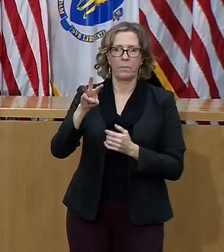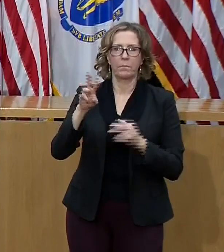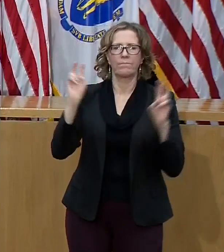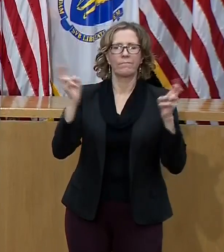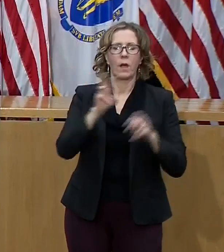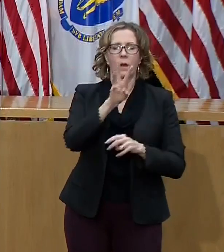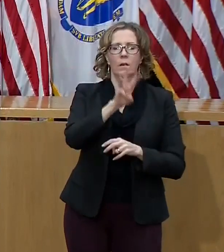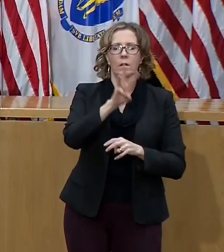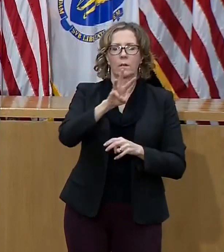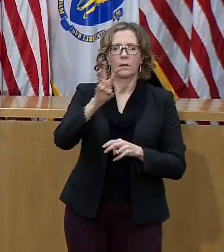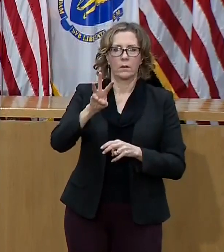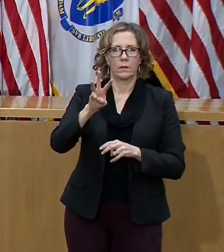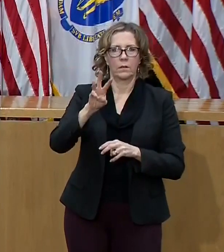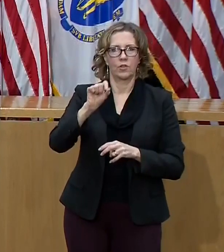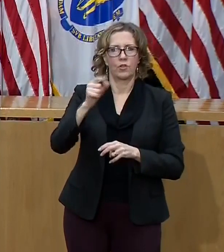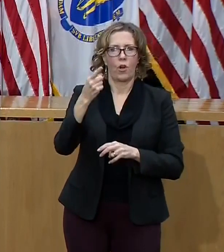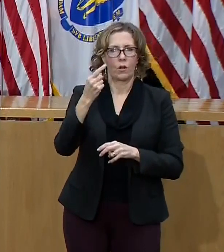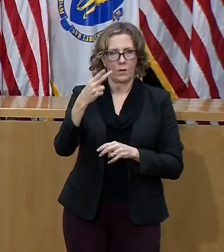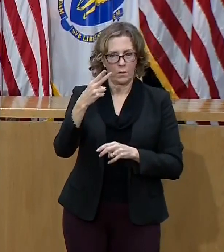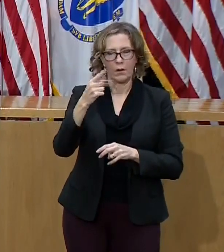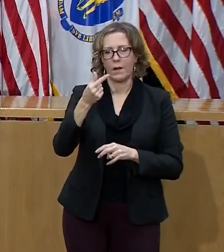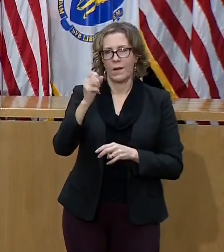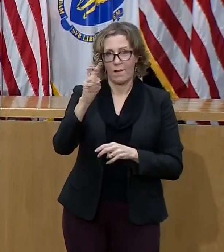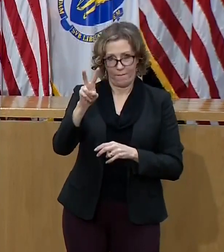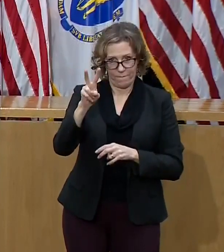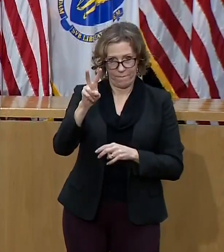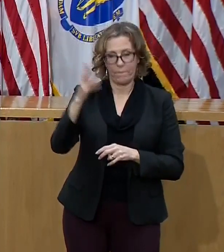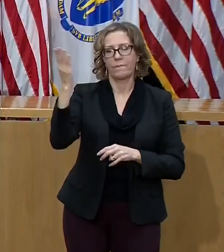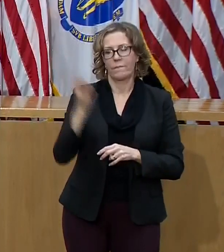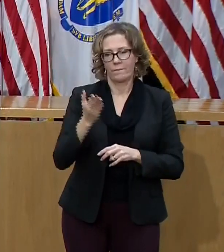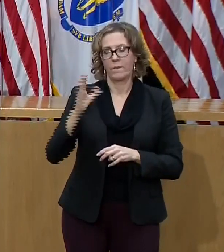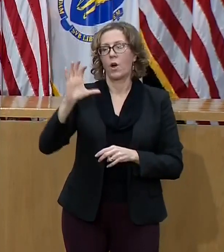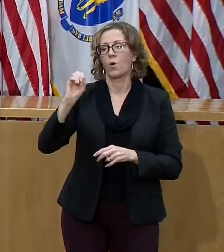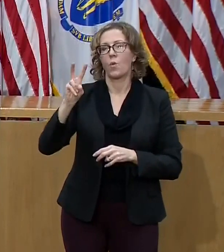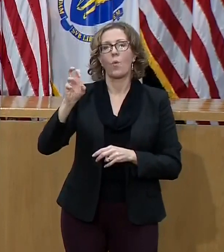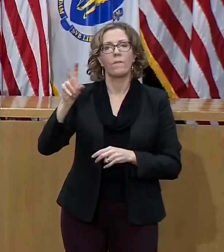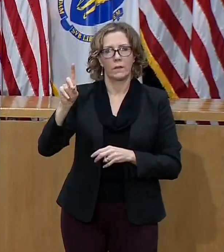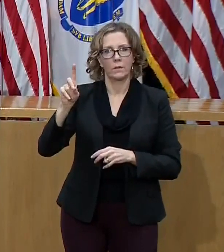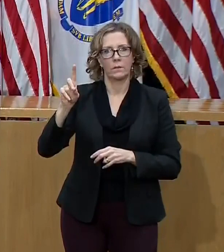mass.gov/COVID, and it will continue to be posted at 5 p.m. every day.